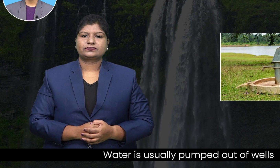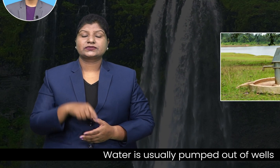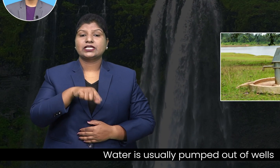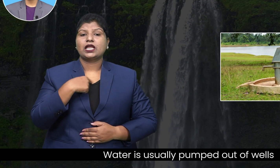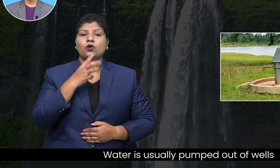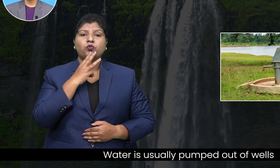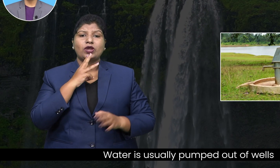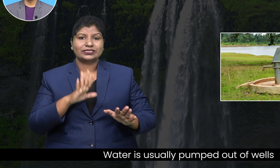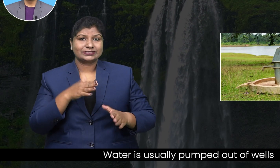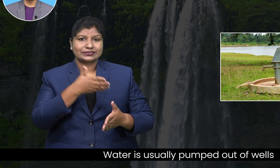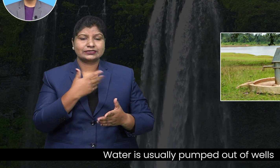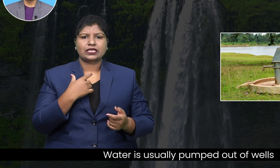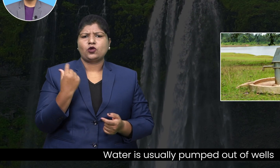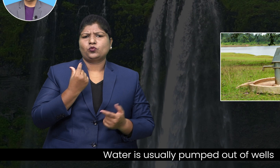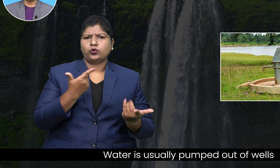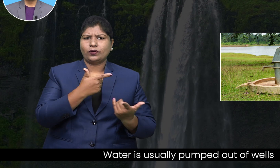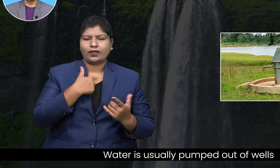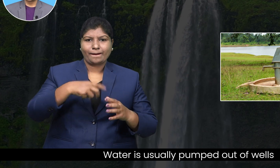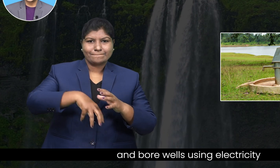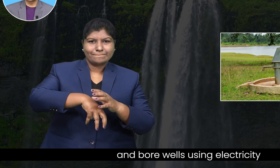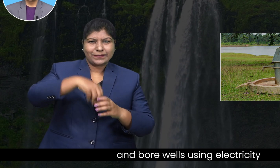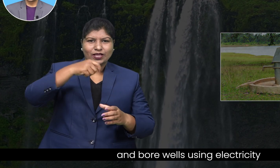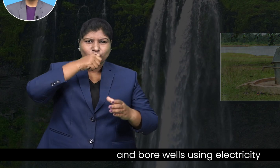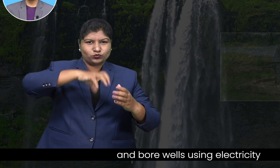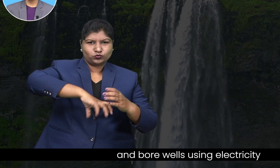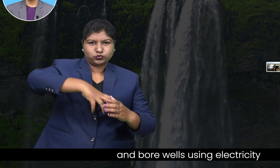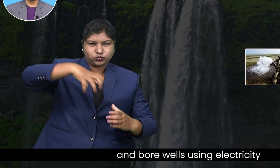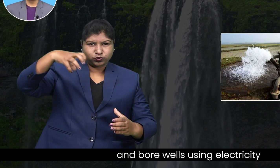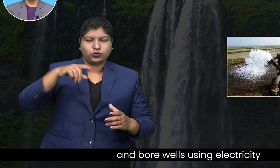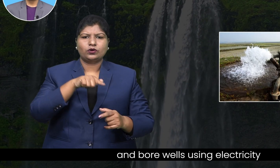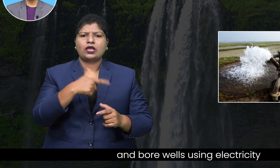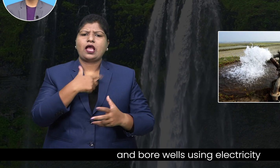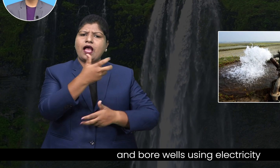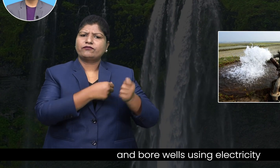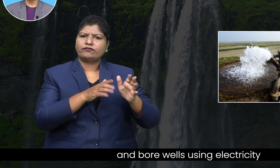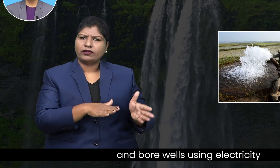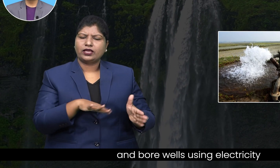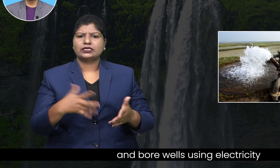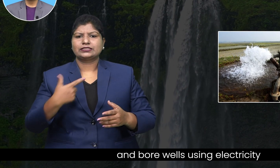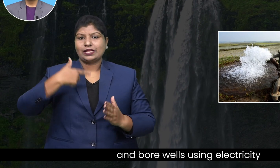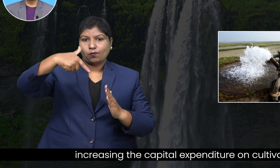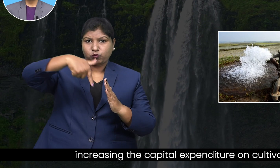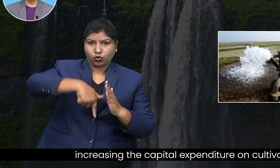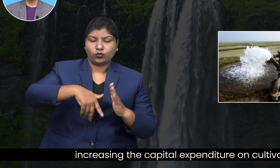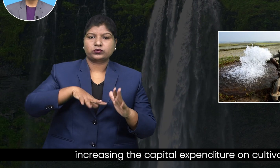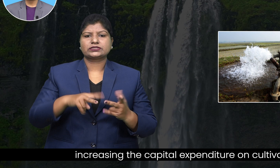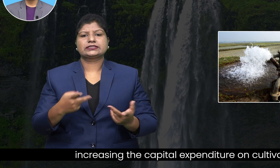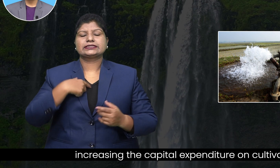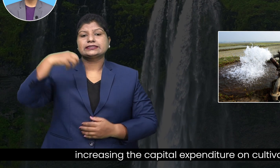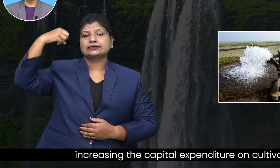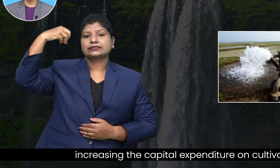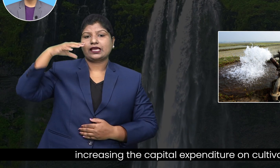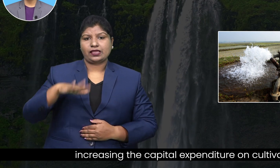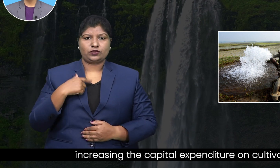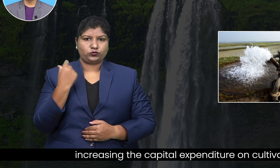Water is usually pumped out of wells and bore wells using electricity, increasing